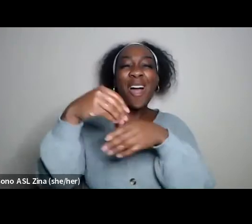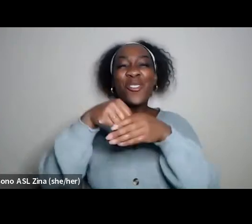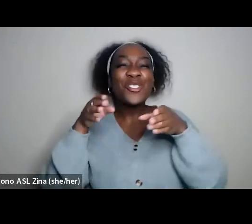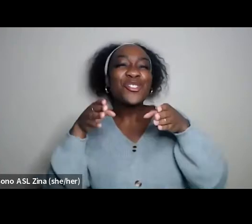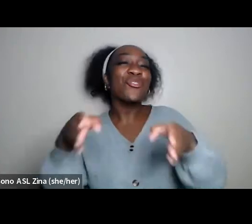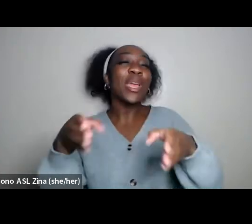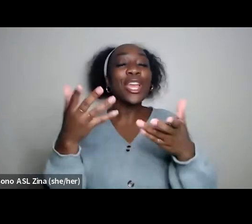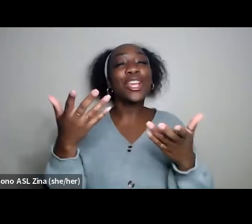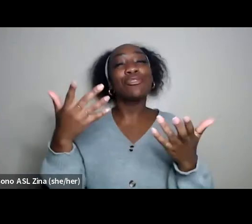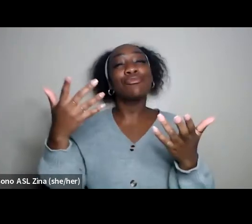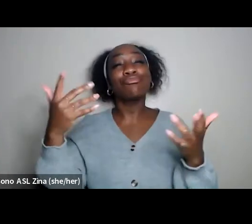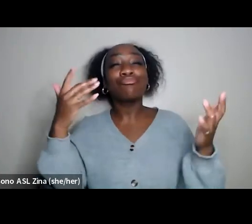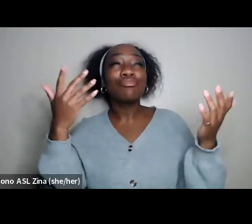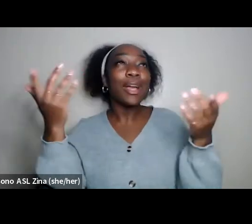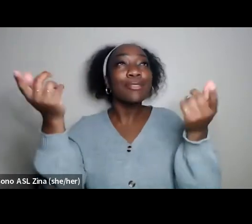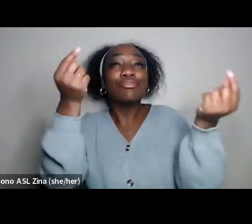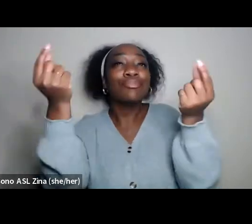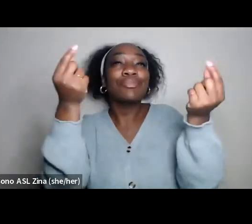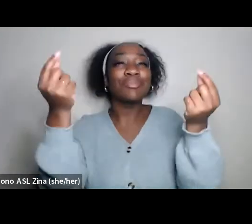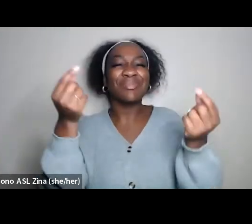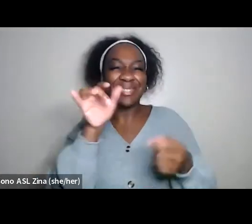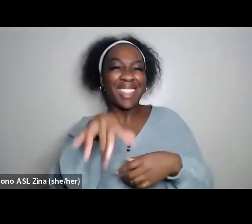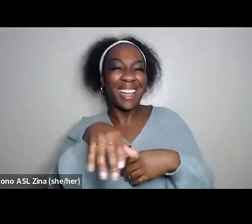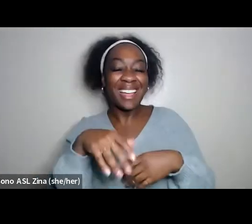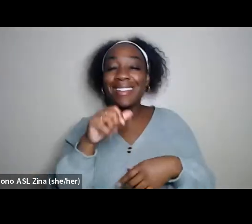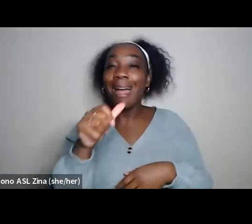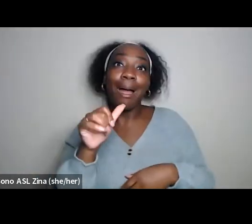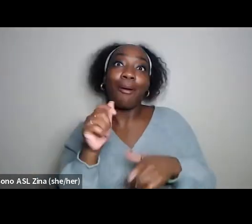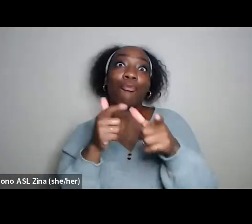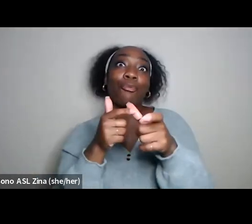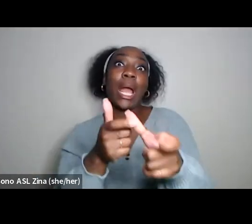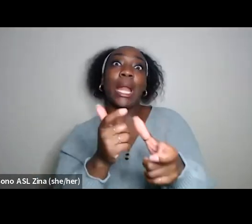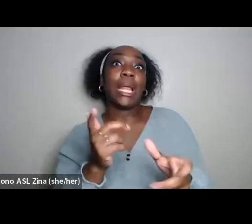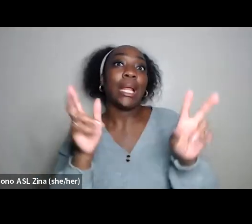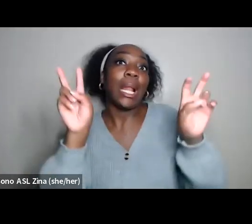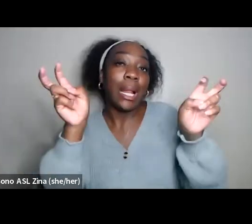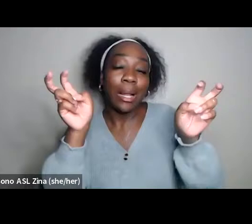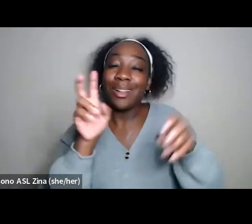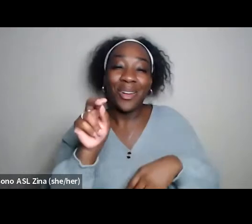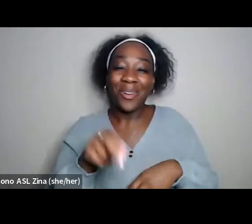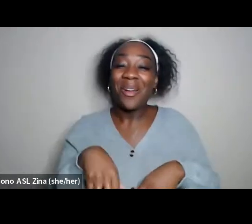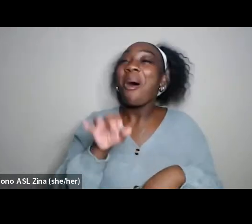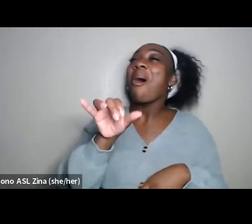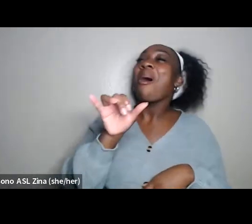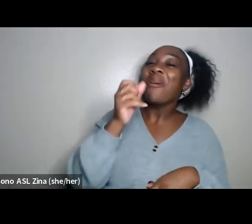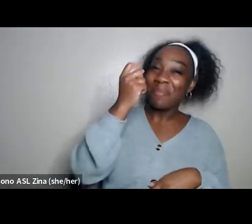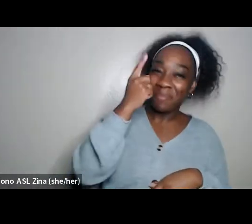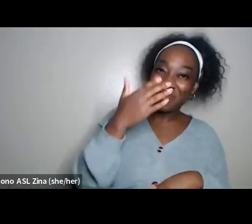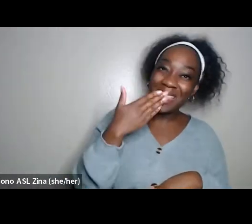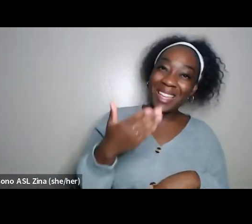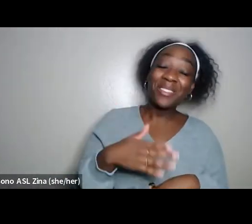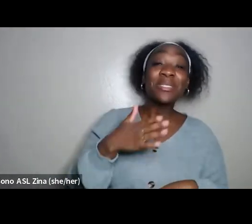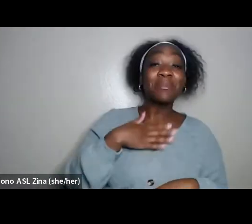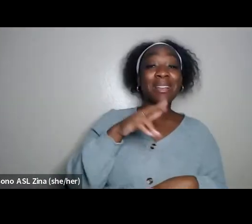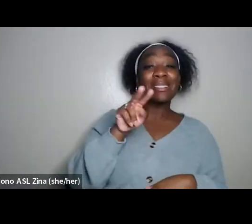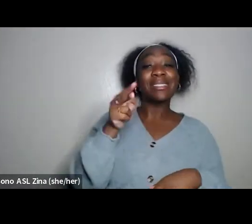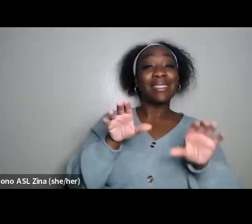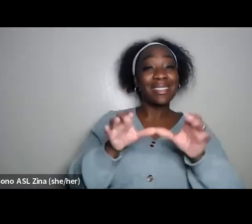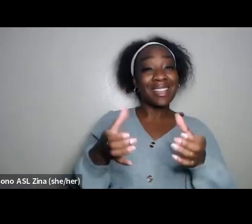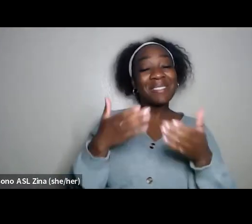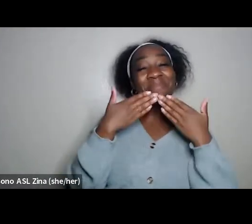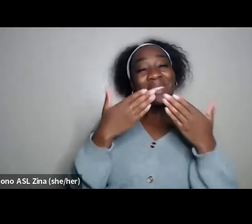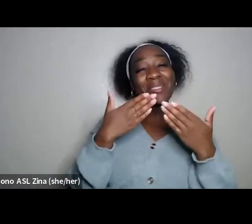run. we could go run. But thank y'all. Thank you for yeah. This is my second class. Thank y'all for making